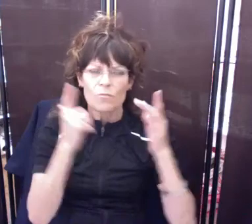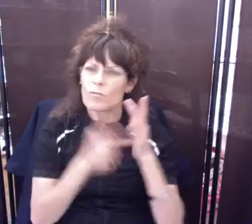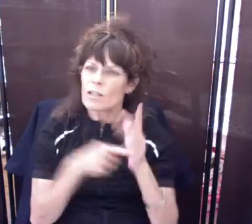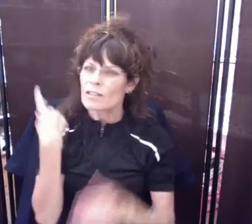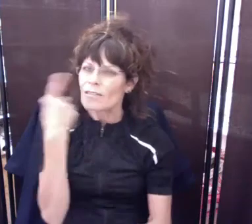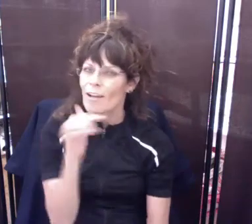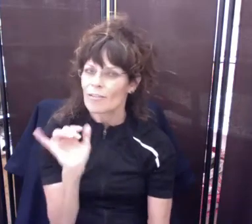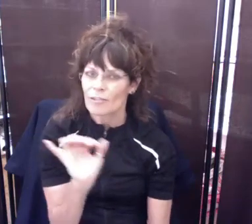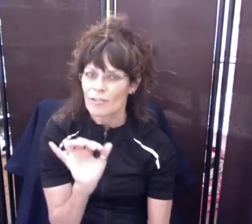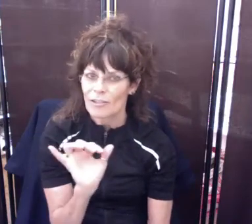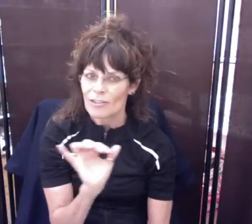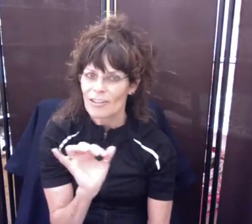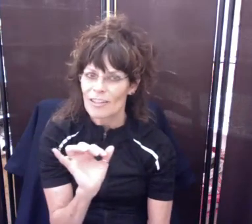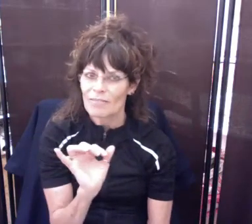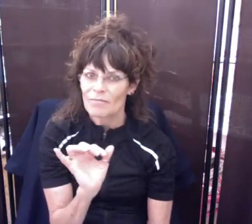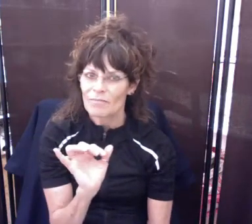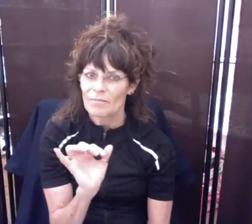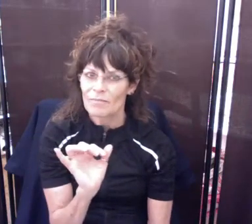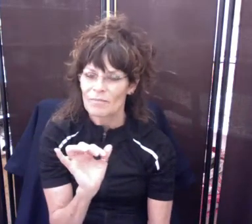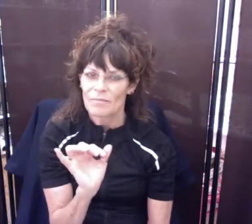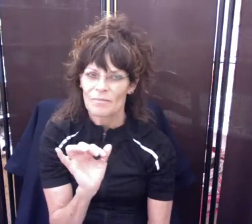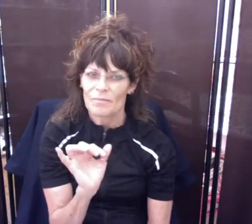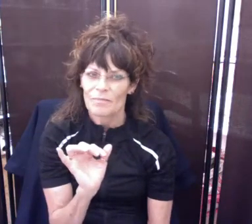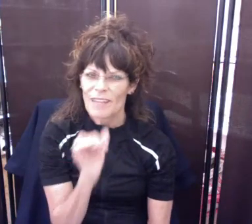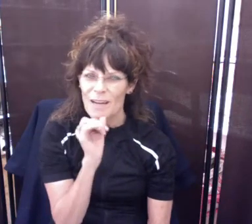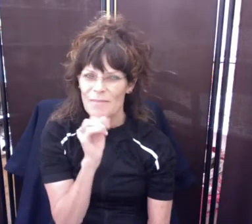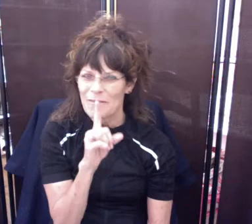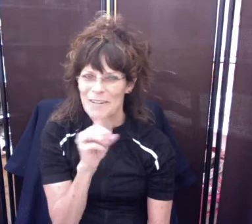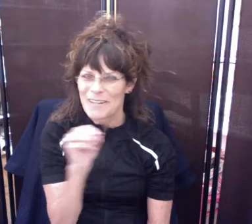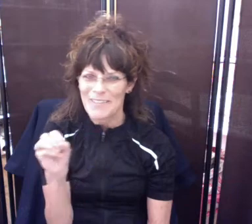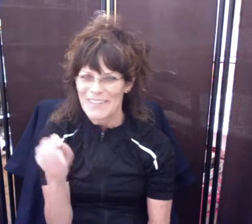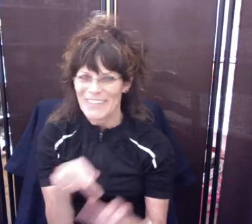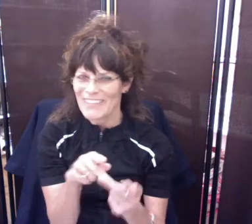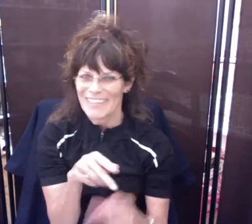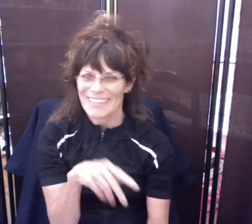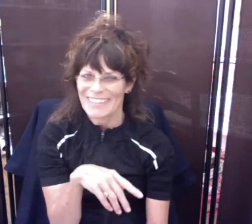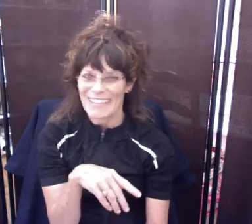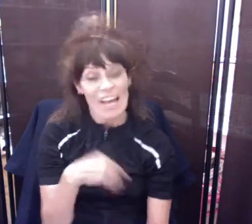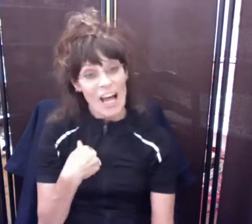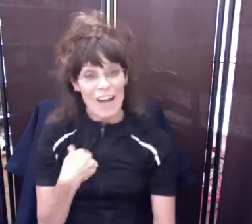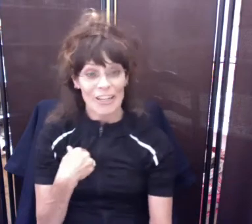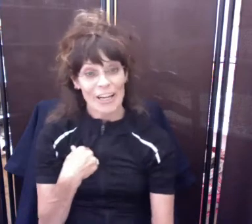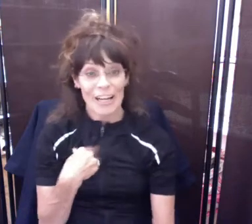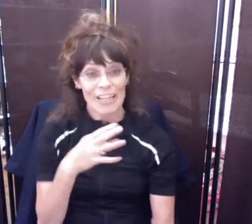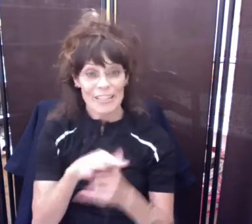is, it does not look like I'm a perfect person. You know, having had a spiritual awakening, Chris has become